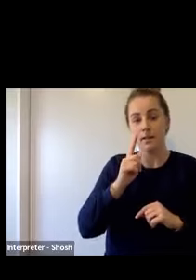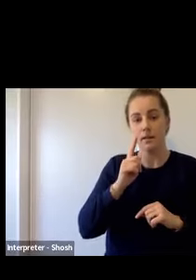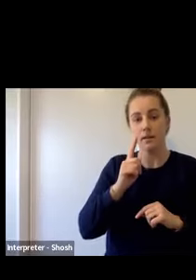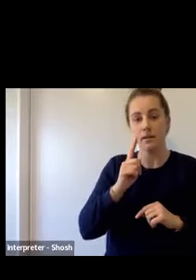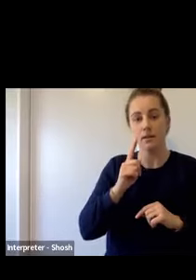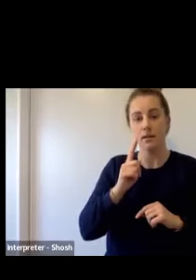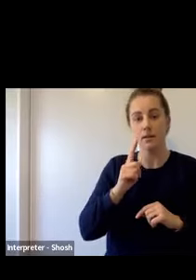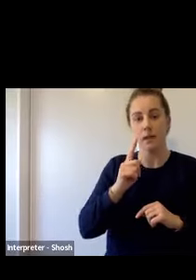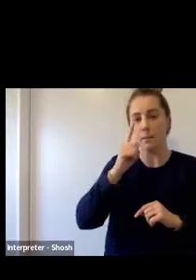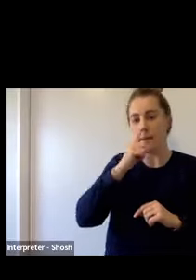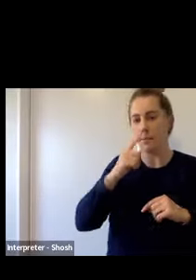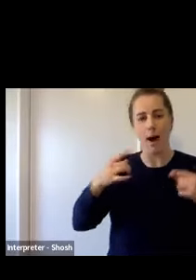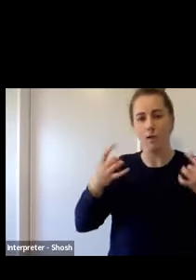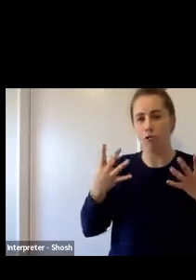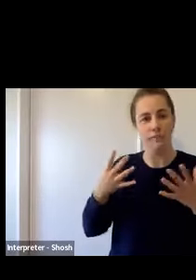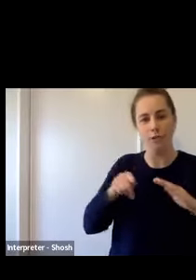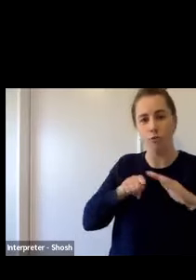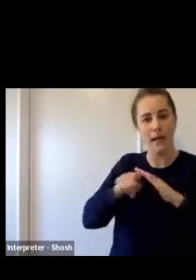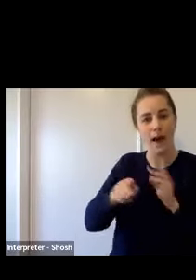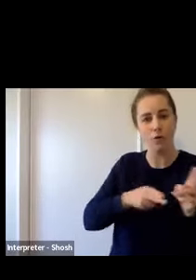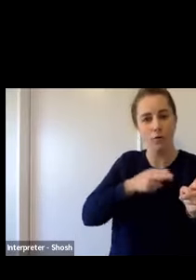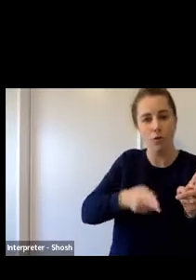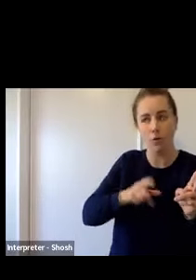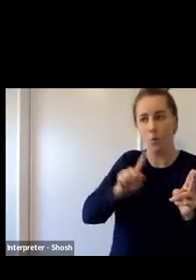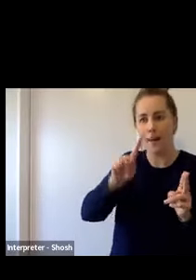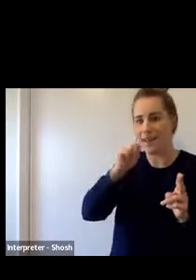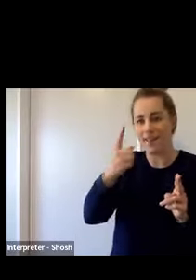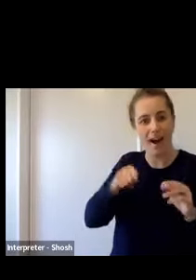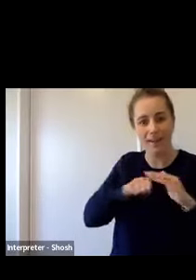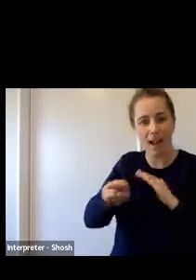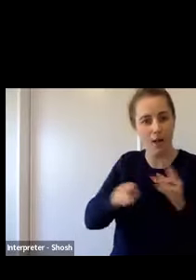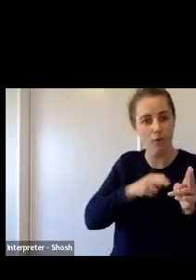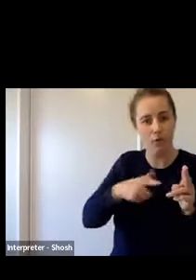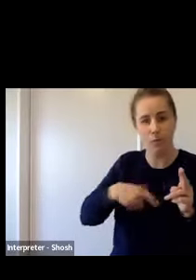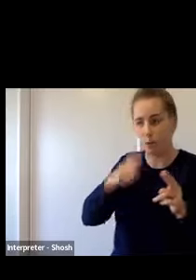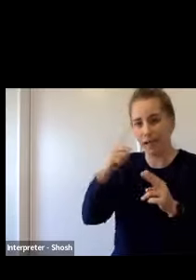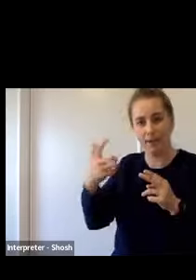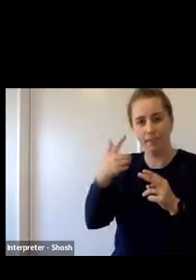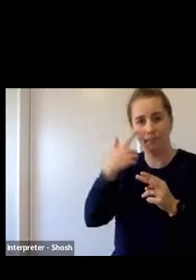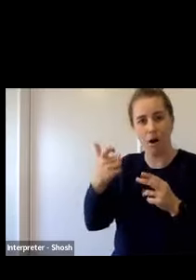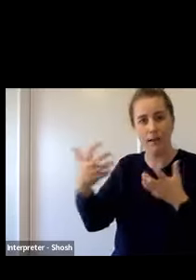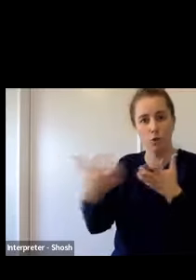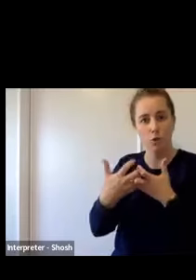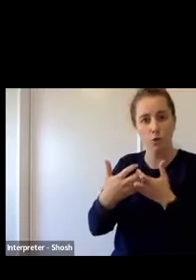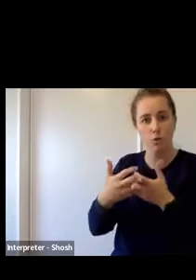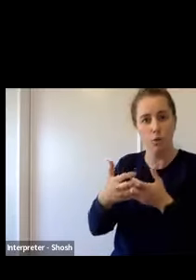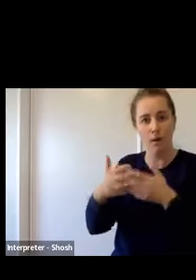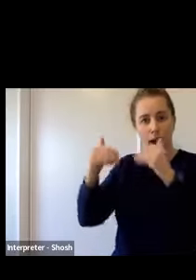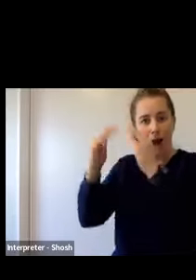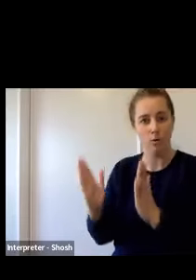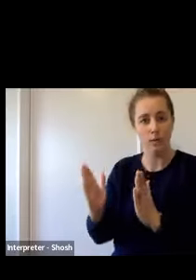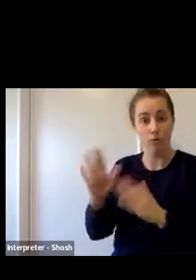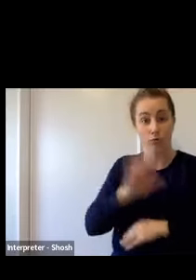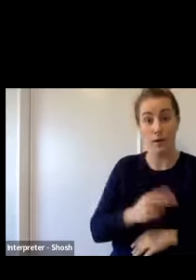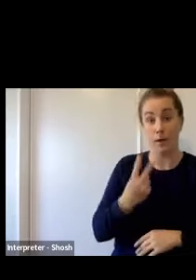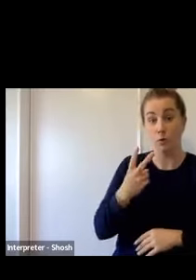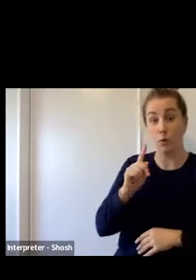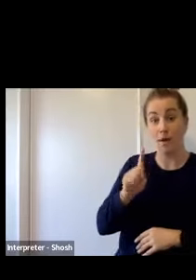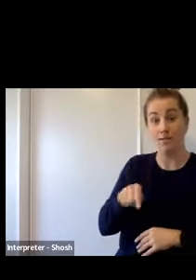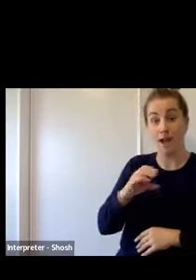discharge, but are unable to do so because they can't find a suitable accommodation to go to. So at approximately